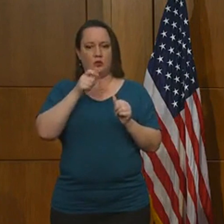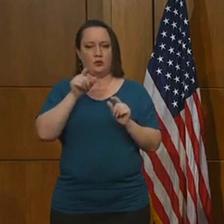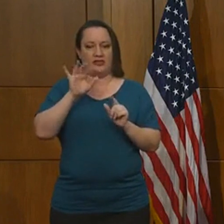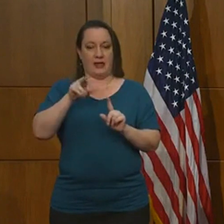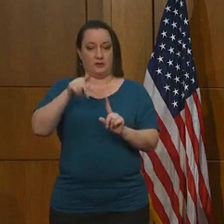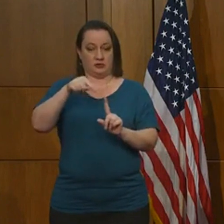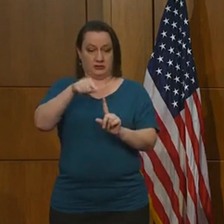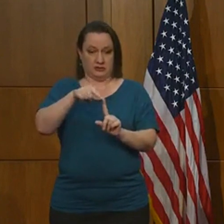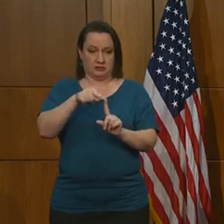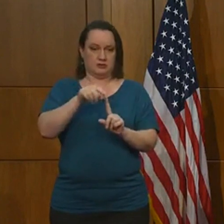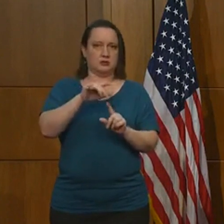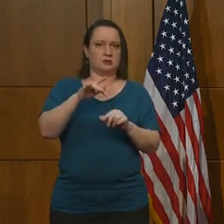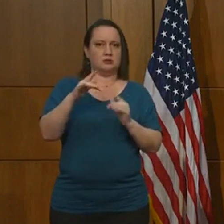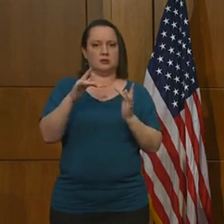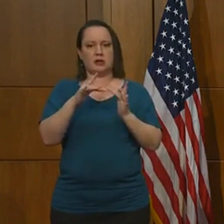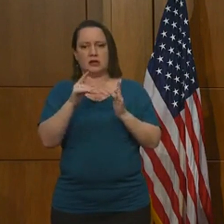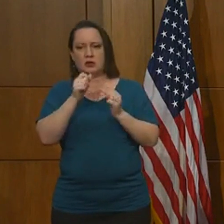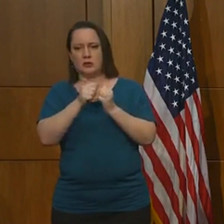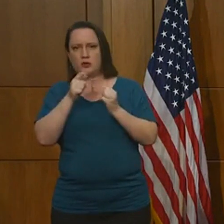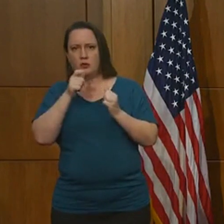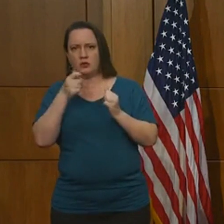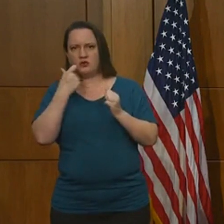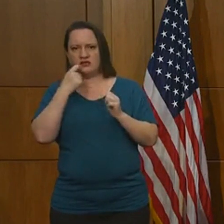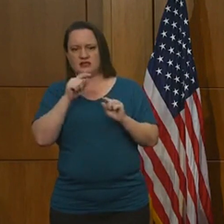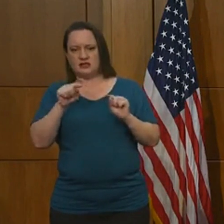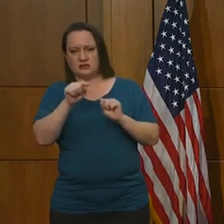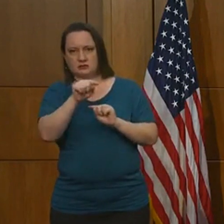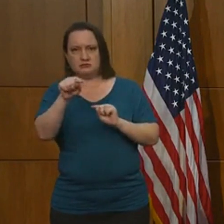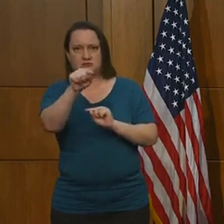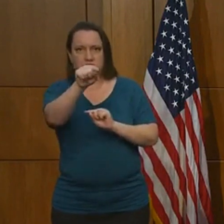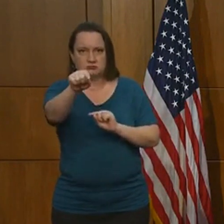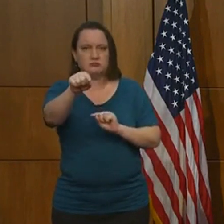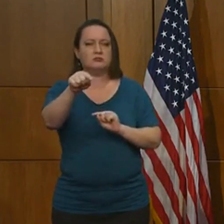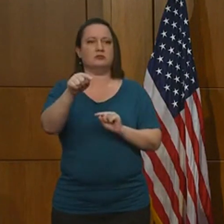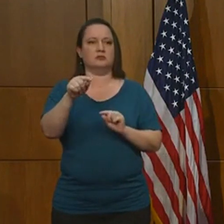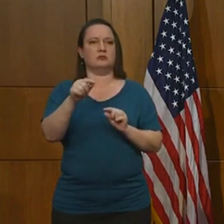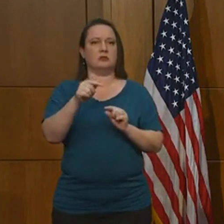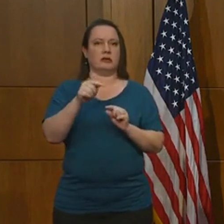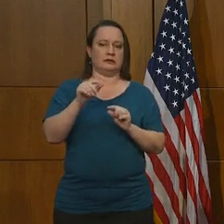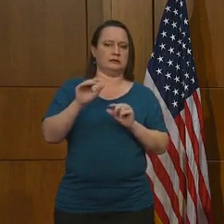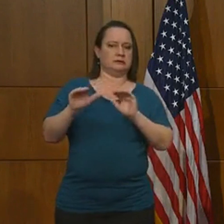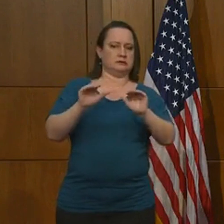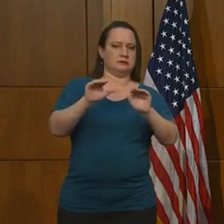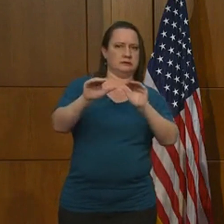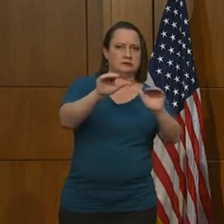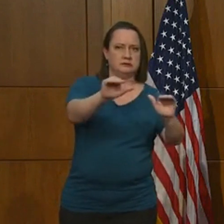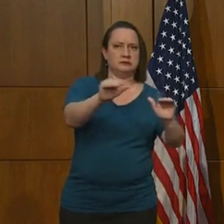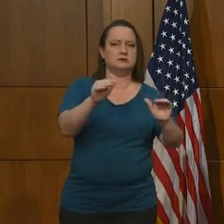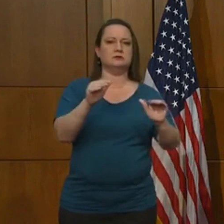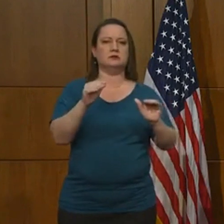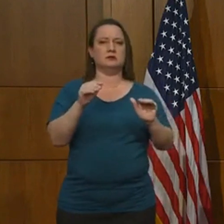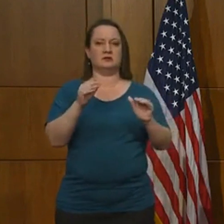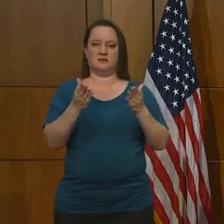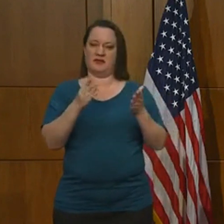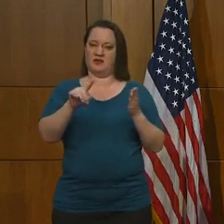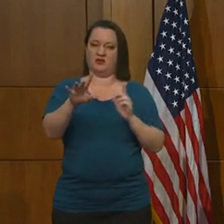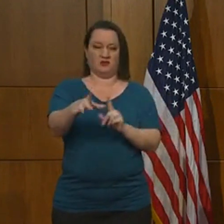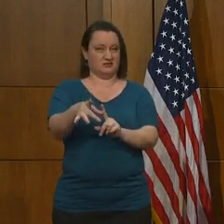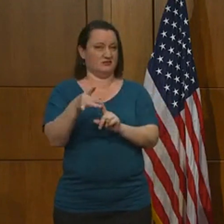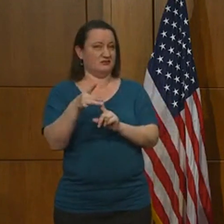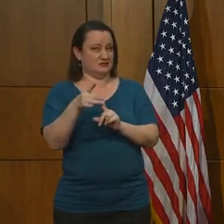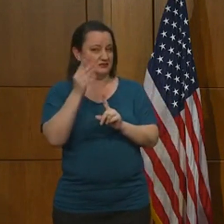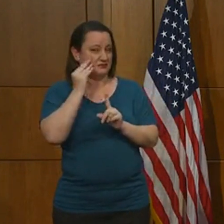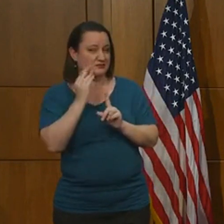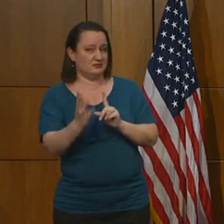and helping people to identify themselves as being possibly exposed